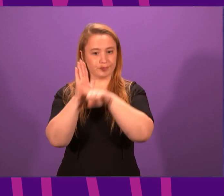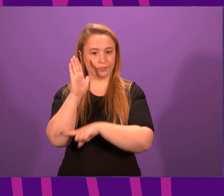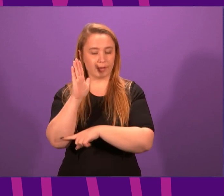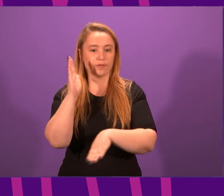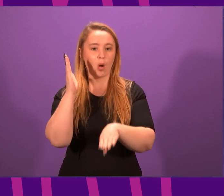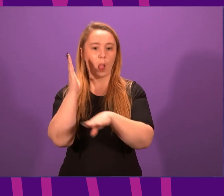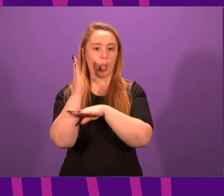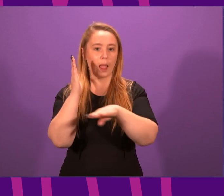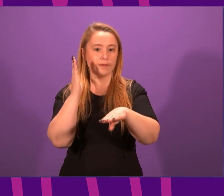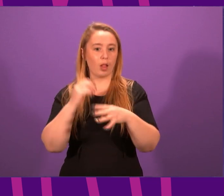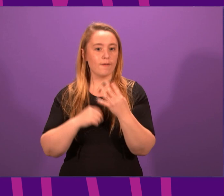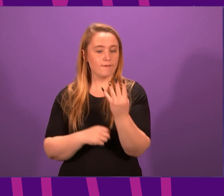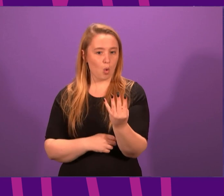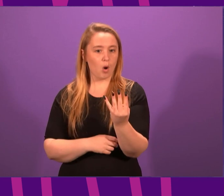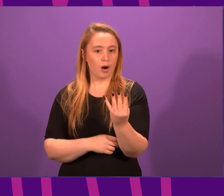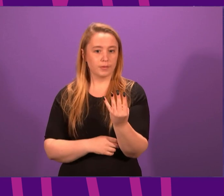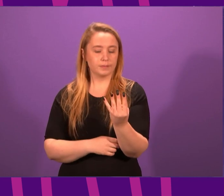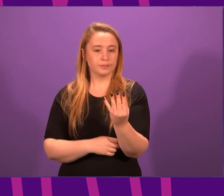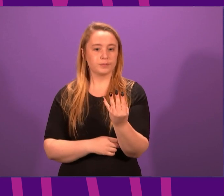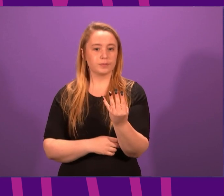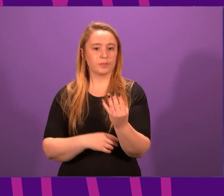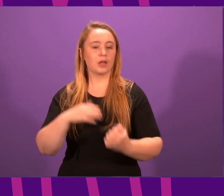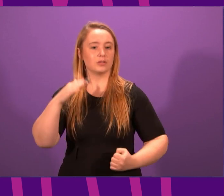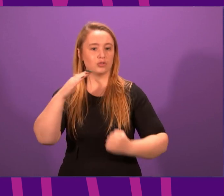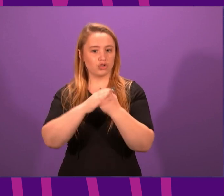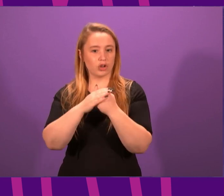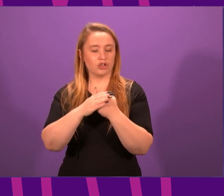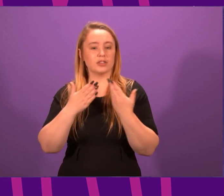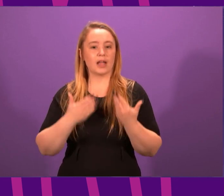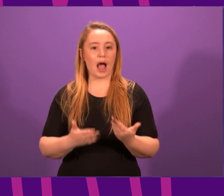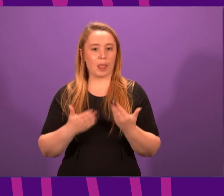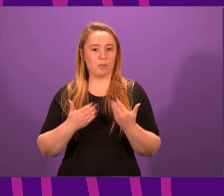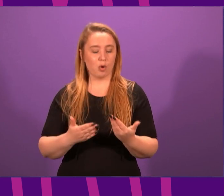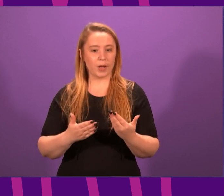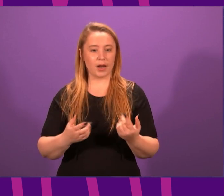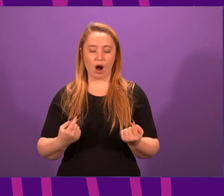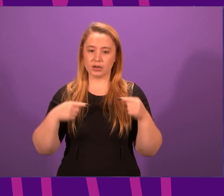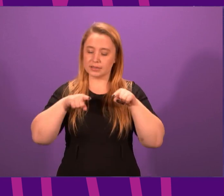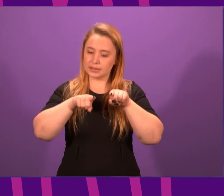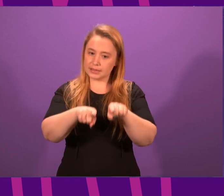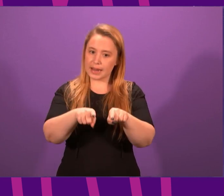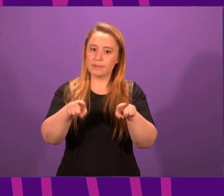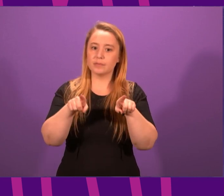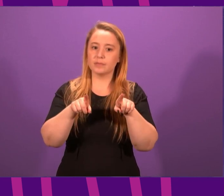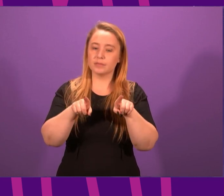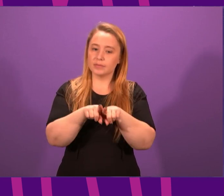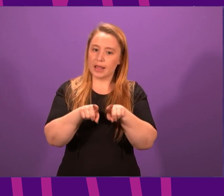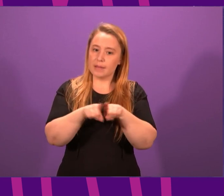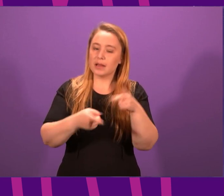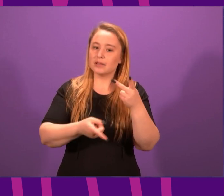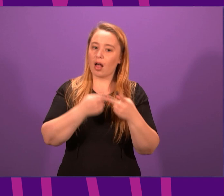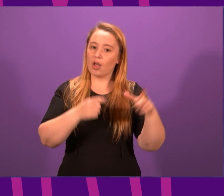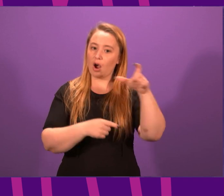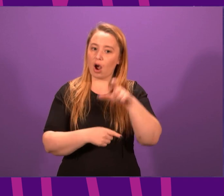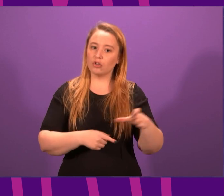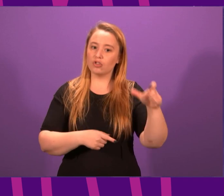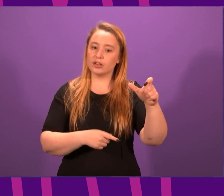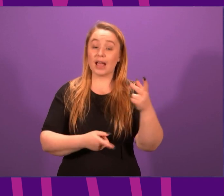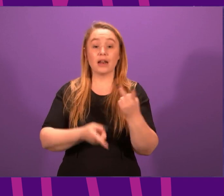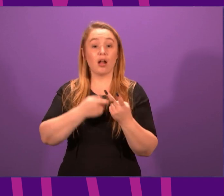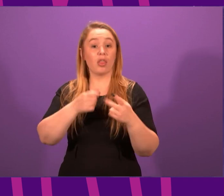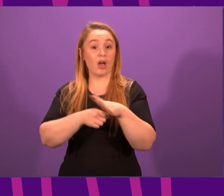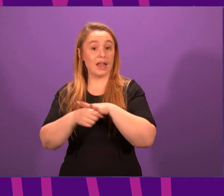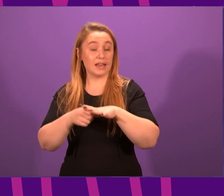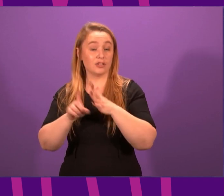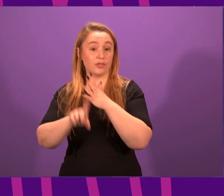the new system are parallel to what in many other countries, including other nations in the UK,